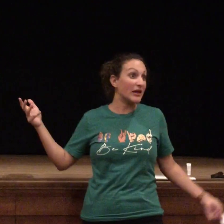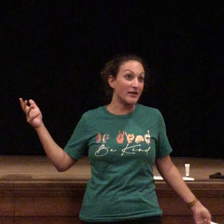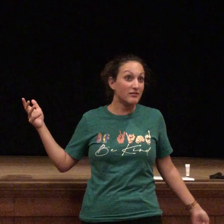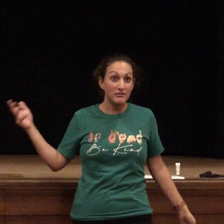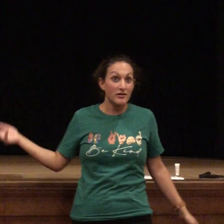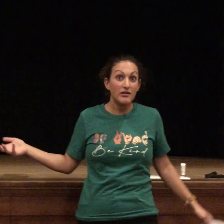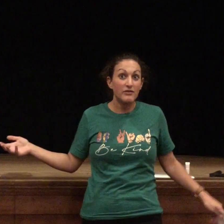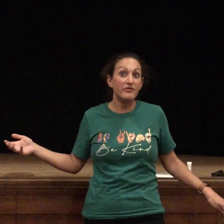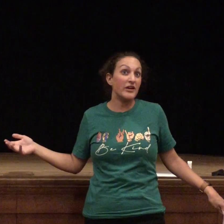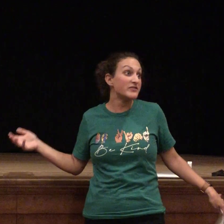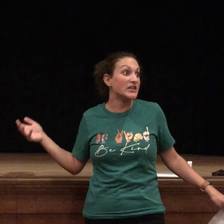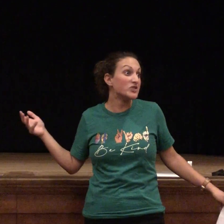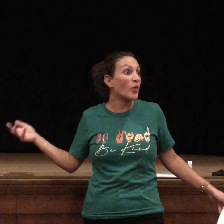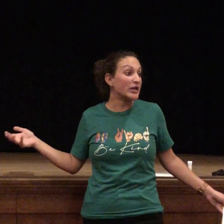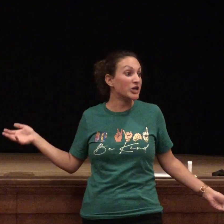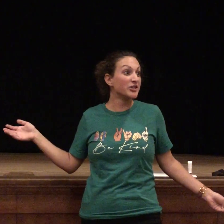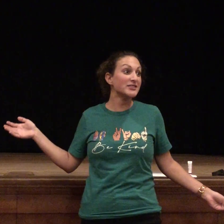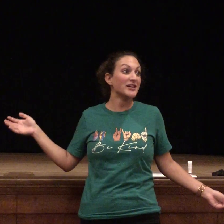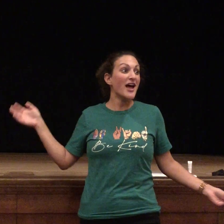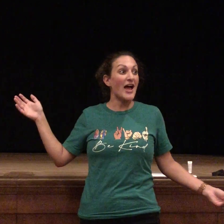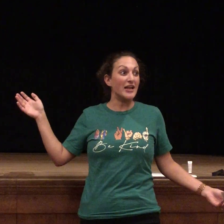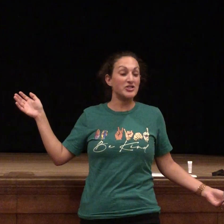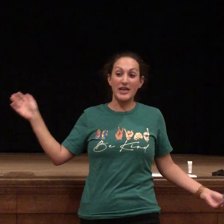in 15, 20 years, and she came